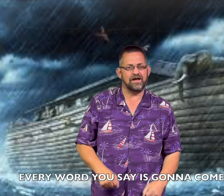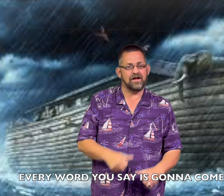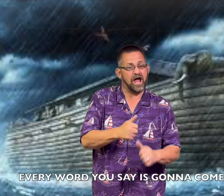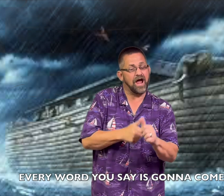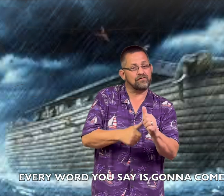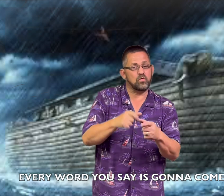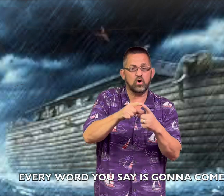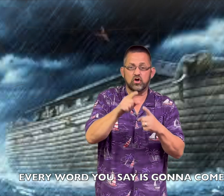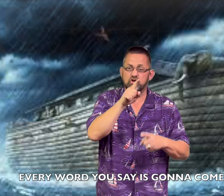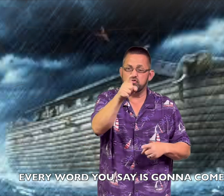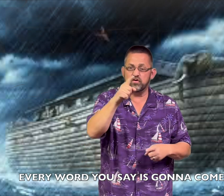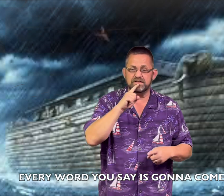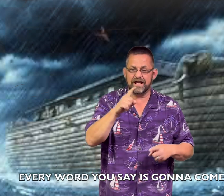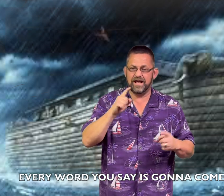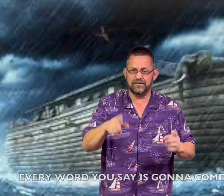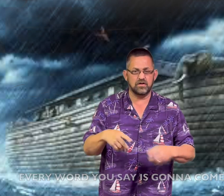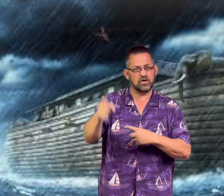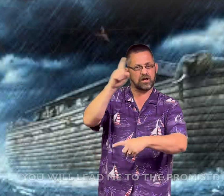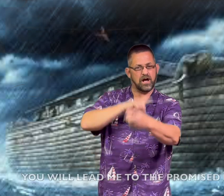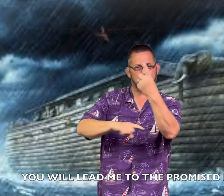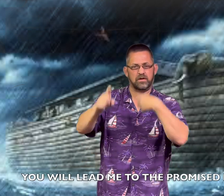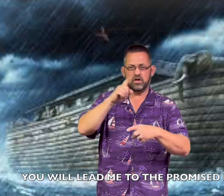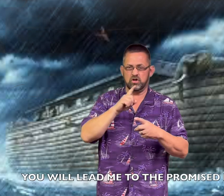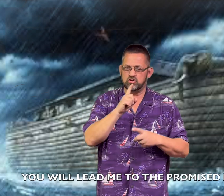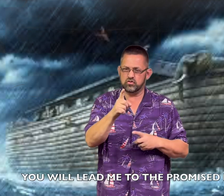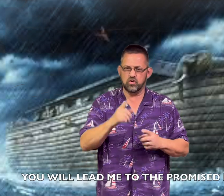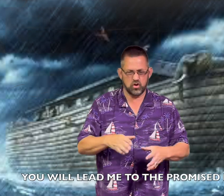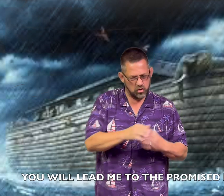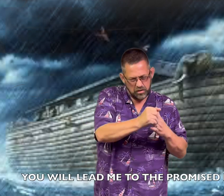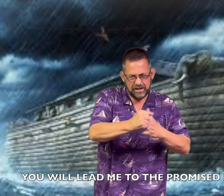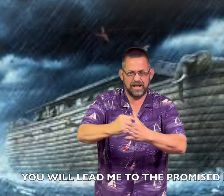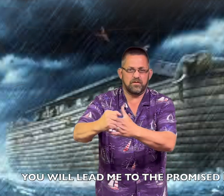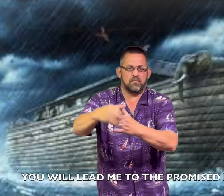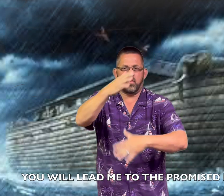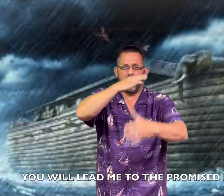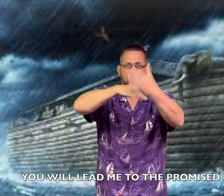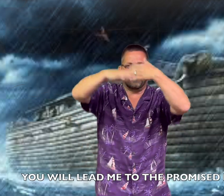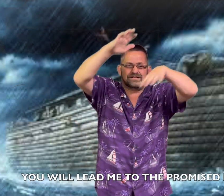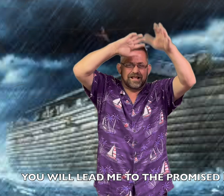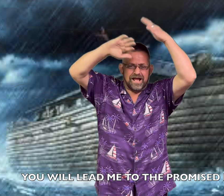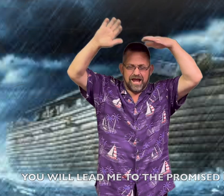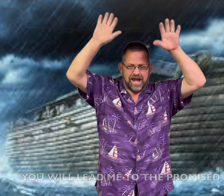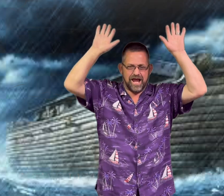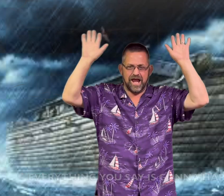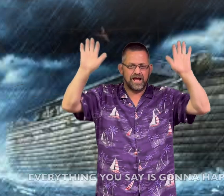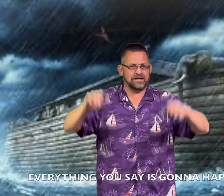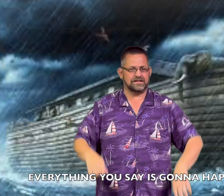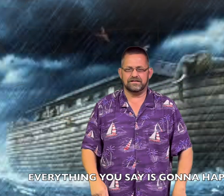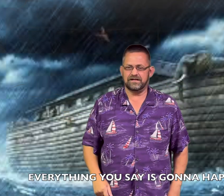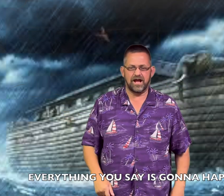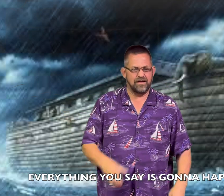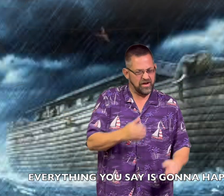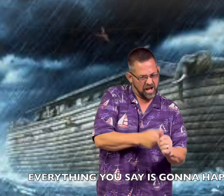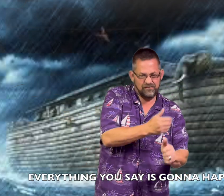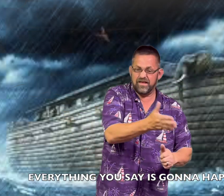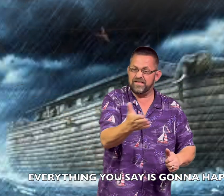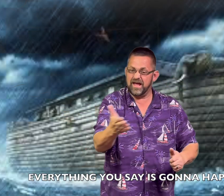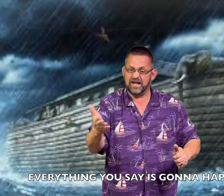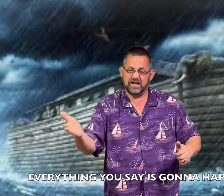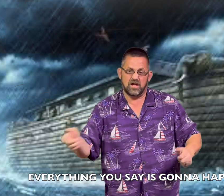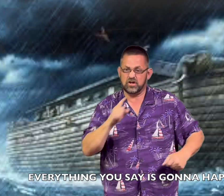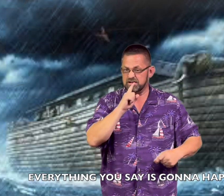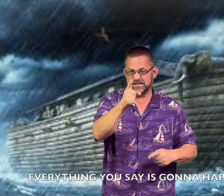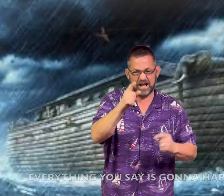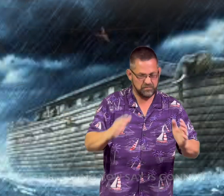Every word you say is gonna come true You will lead me to the promised land Everything you